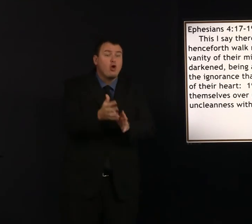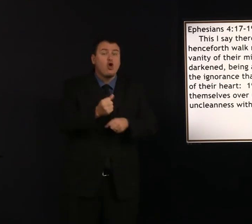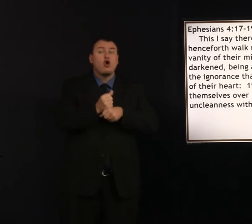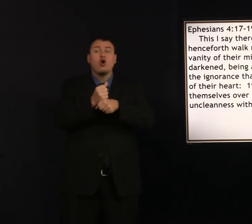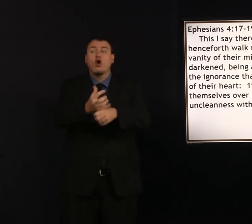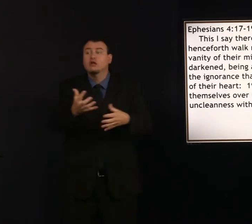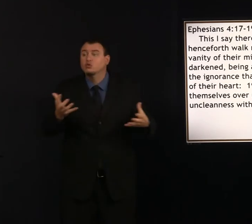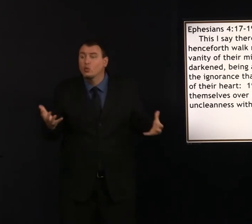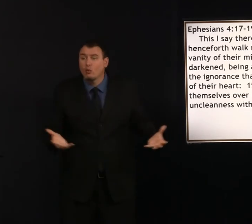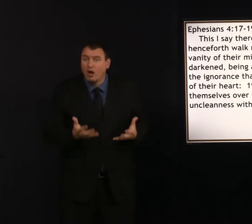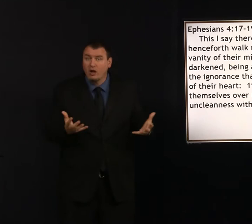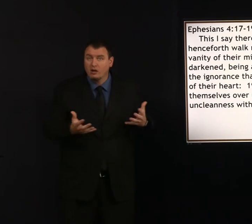any peace.